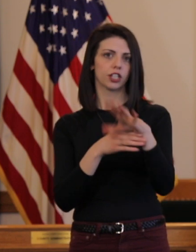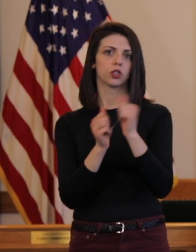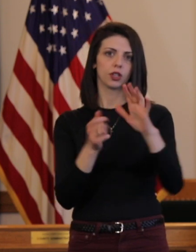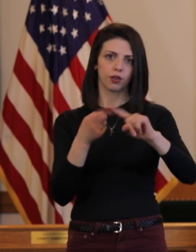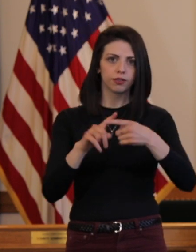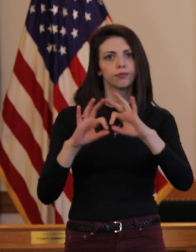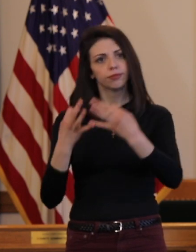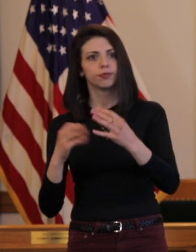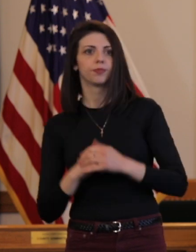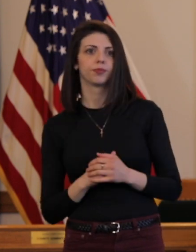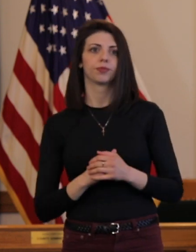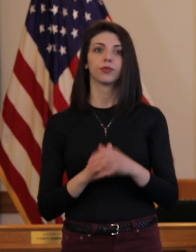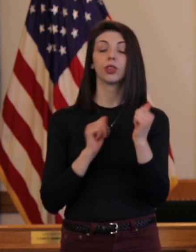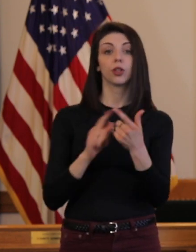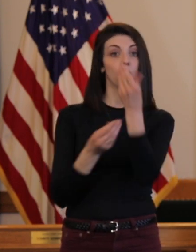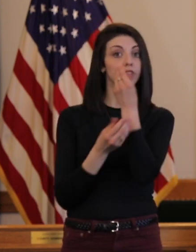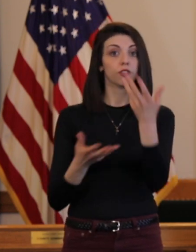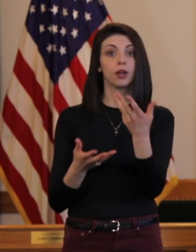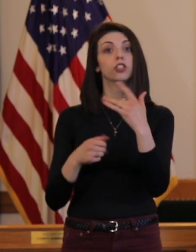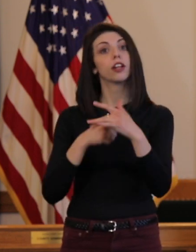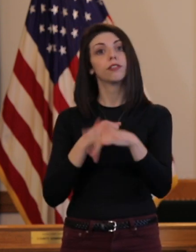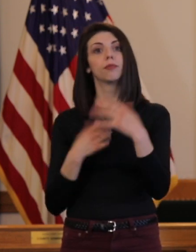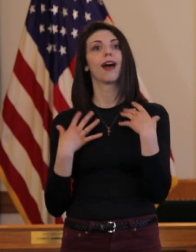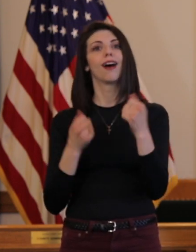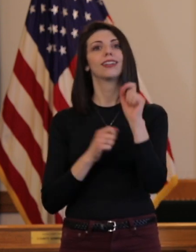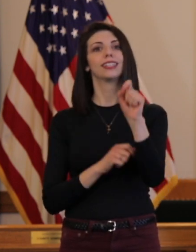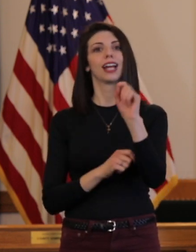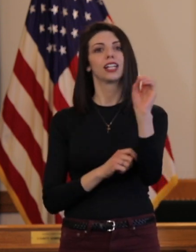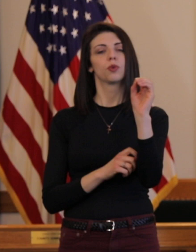health department's COVID-19 webpage at